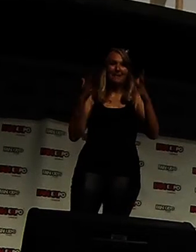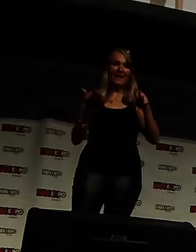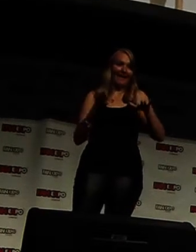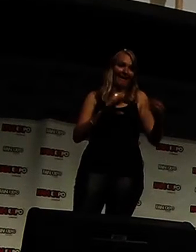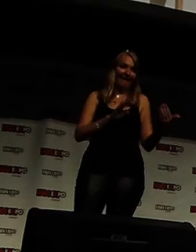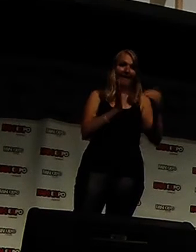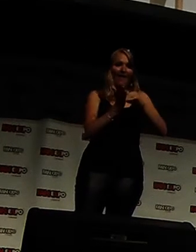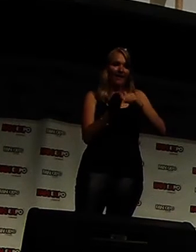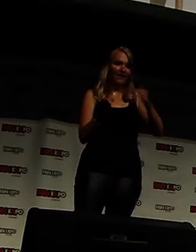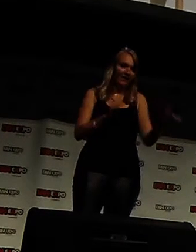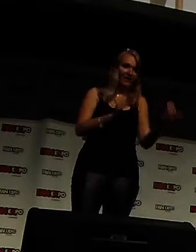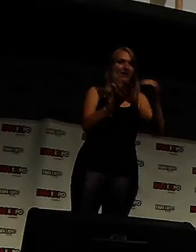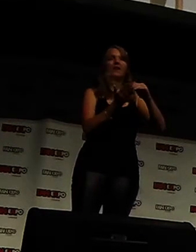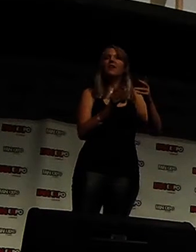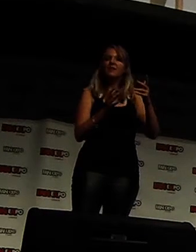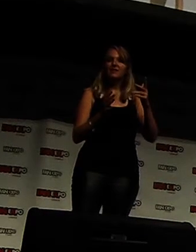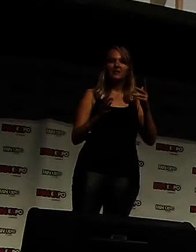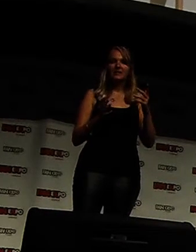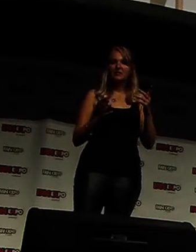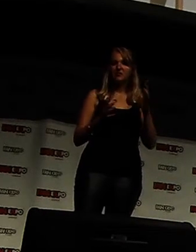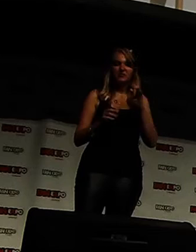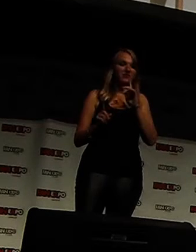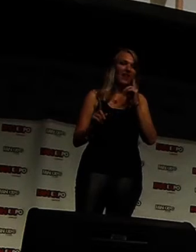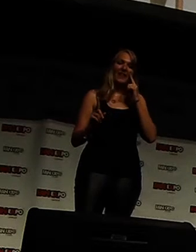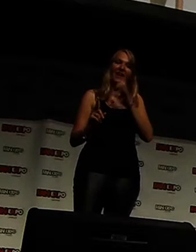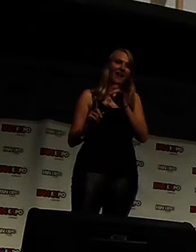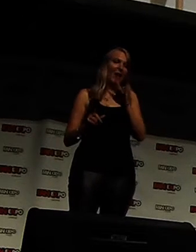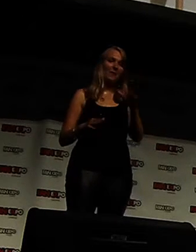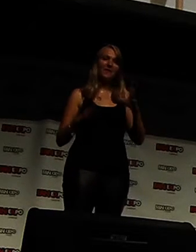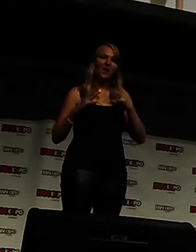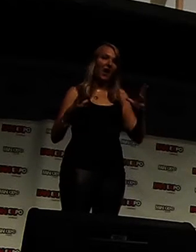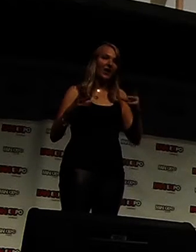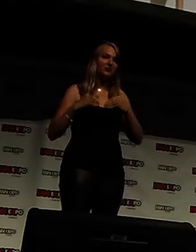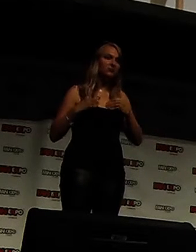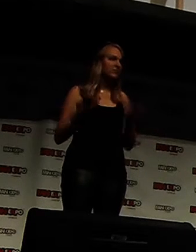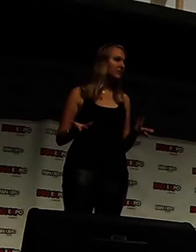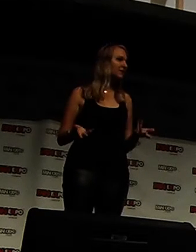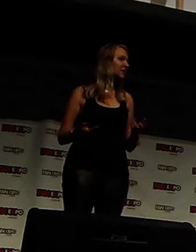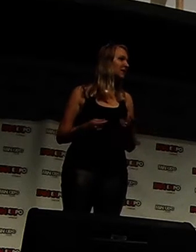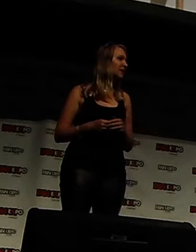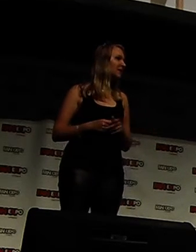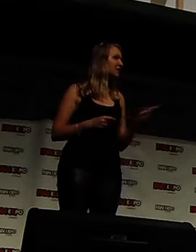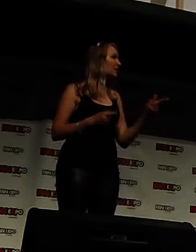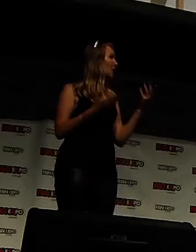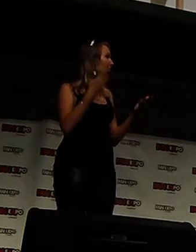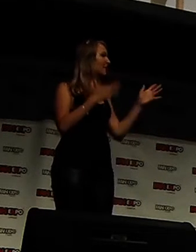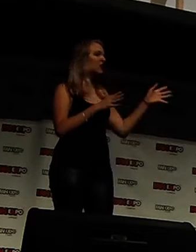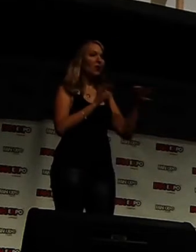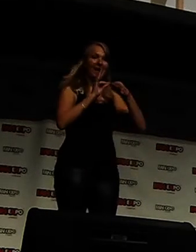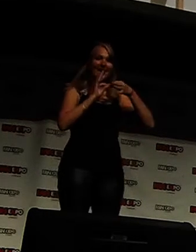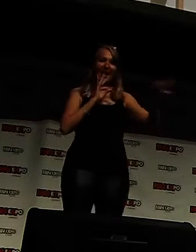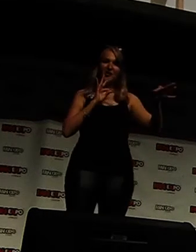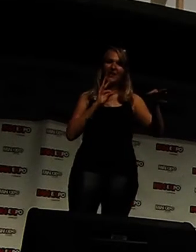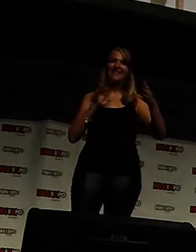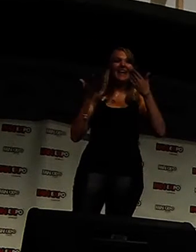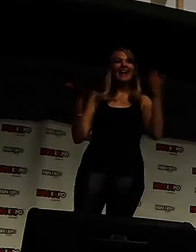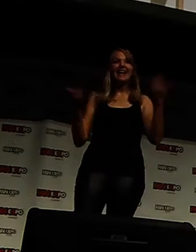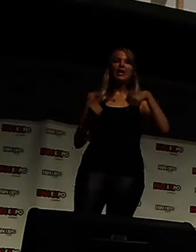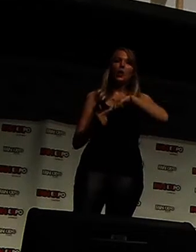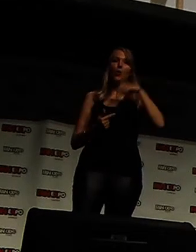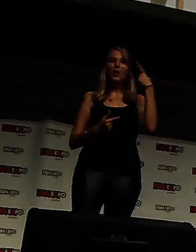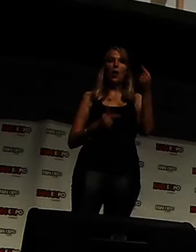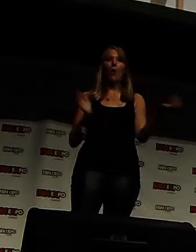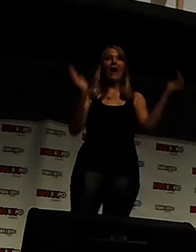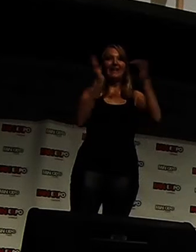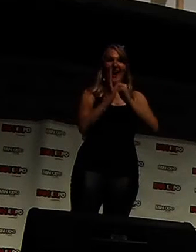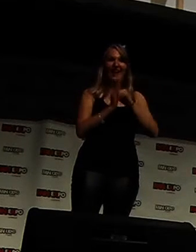keep going, I think she'd be fine. So maybe in your catchphrase could be, "Here we go again." Here we go again.